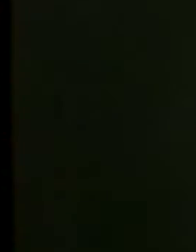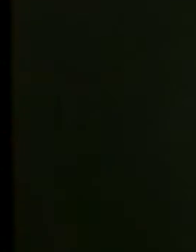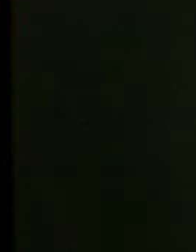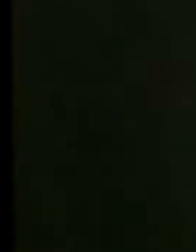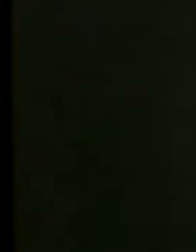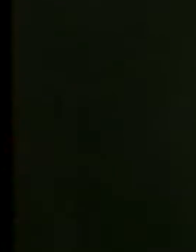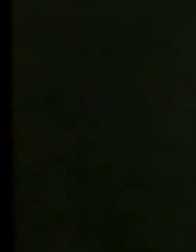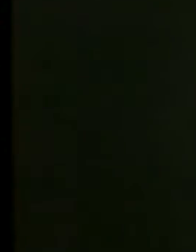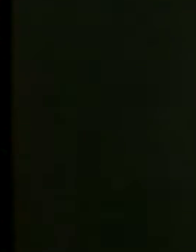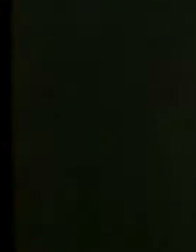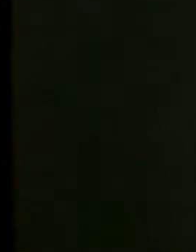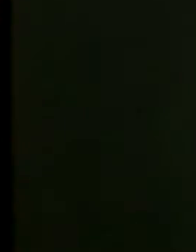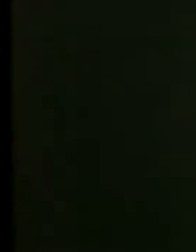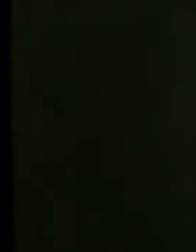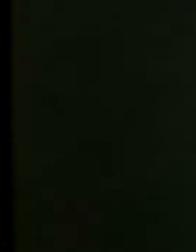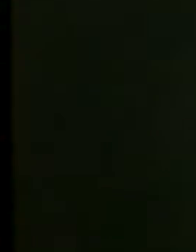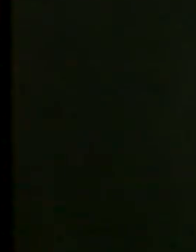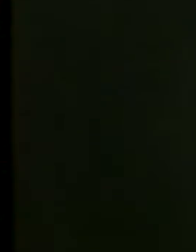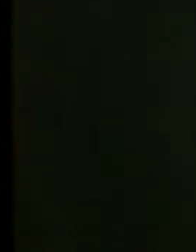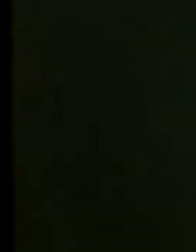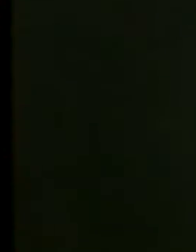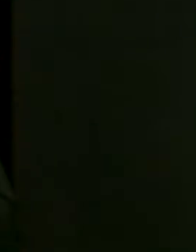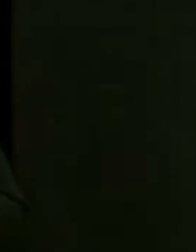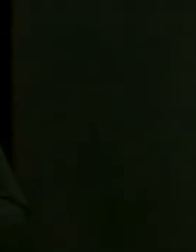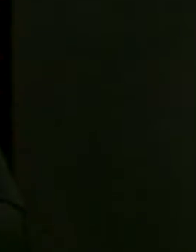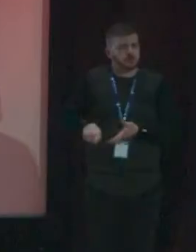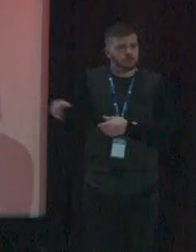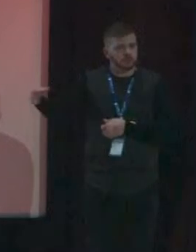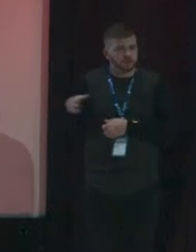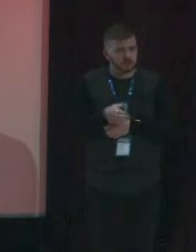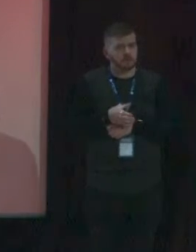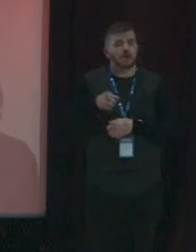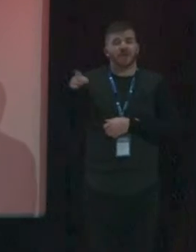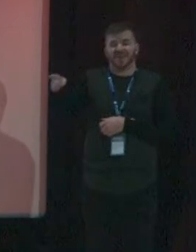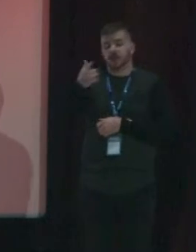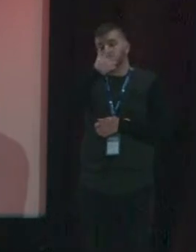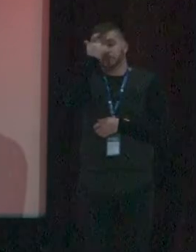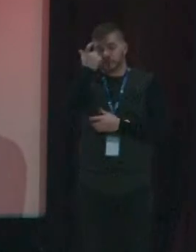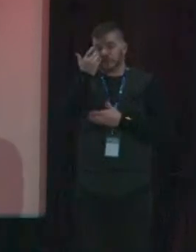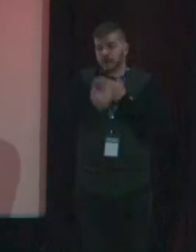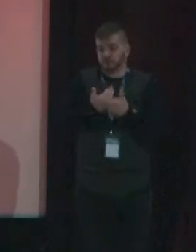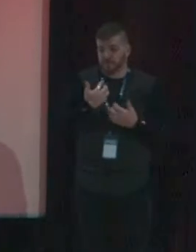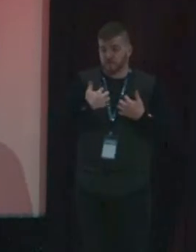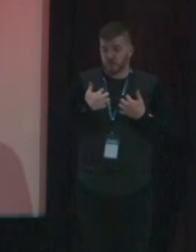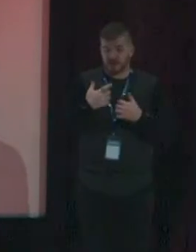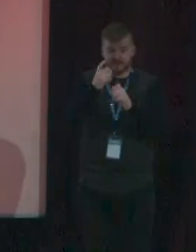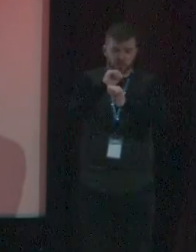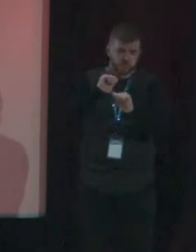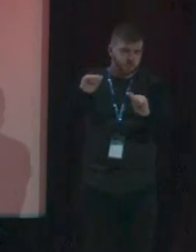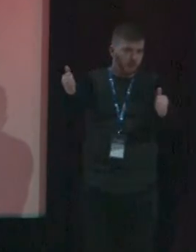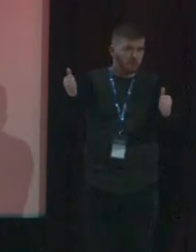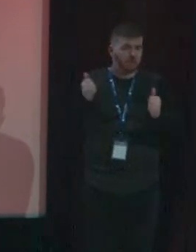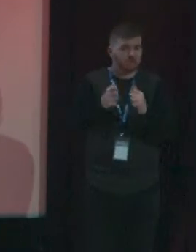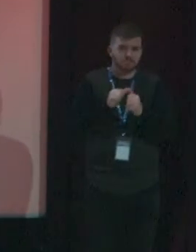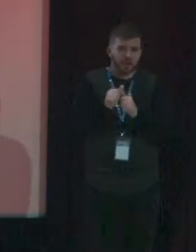instance, which is mostly where our imported writers are taken in from, they understand the narrative motive very, very well indeed, much